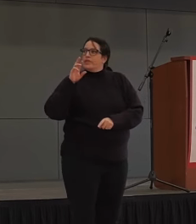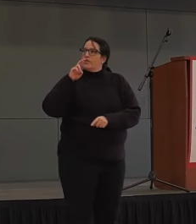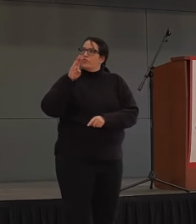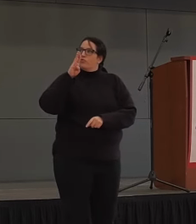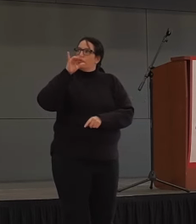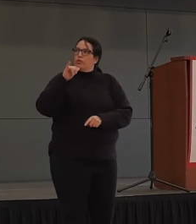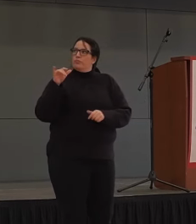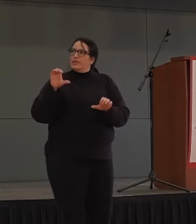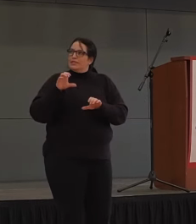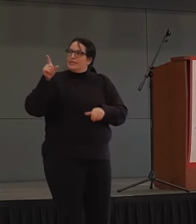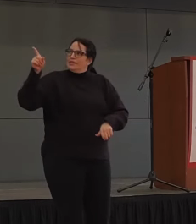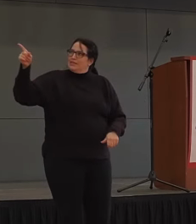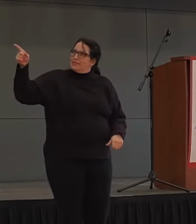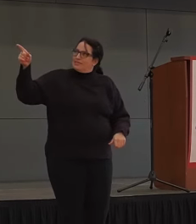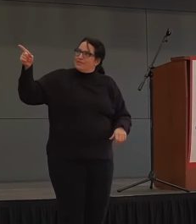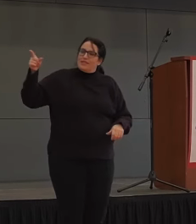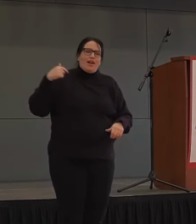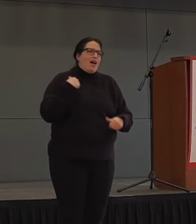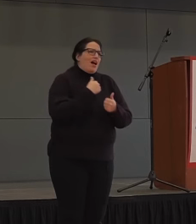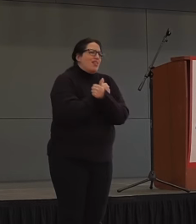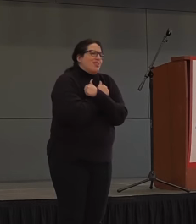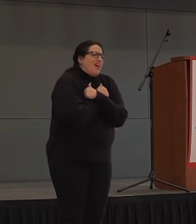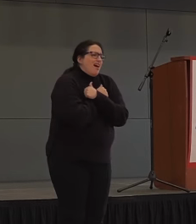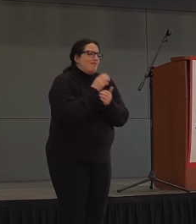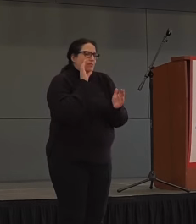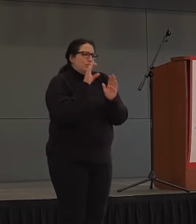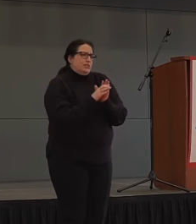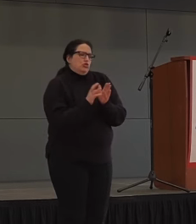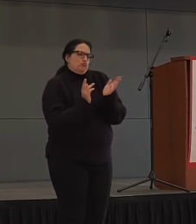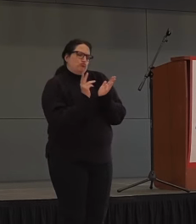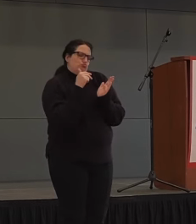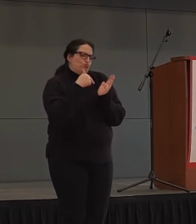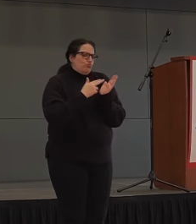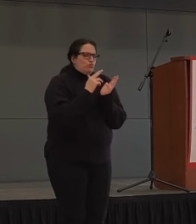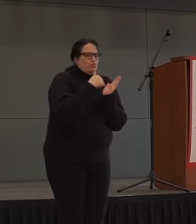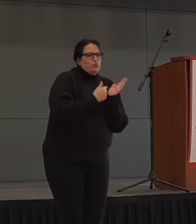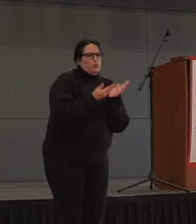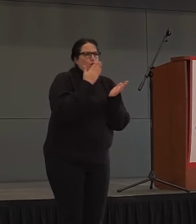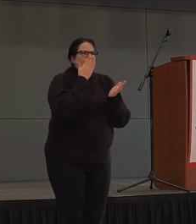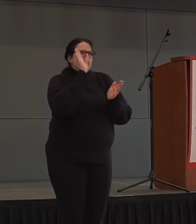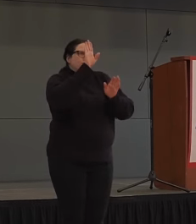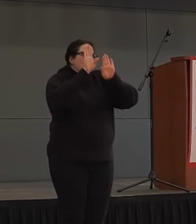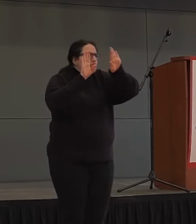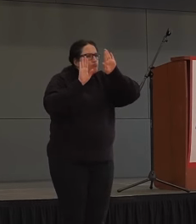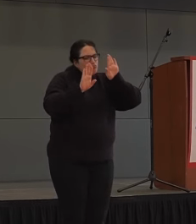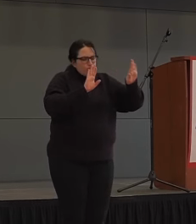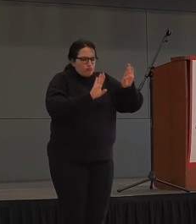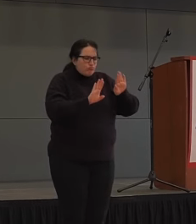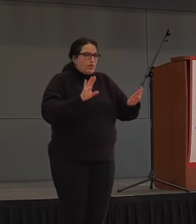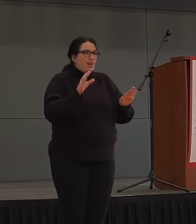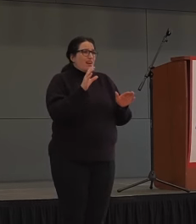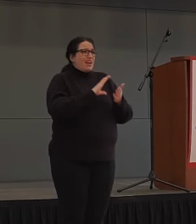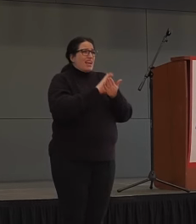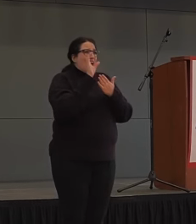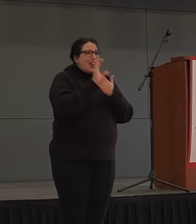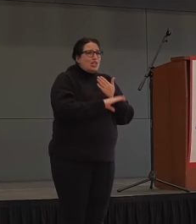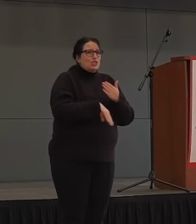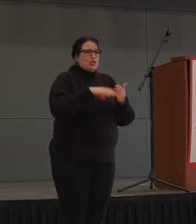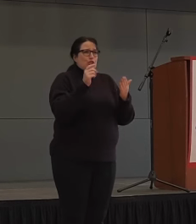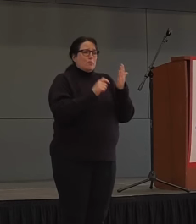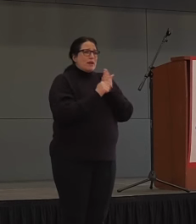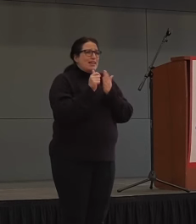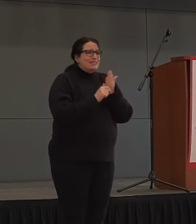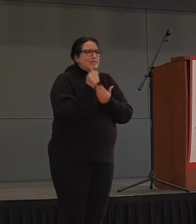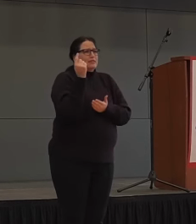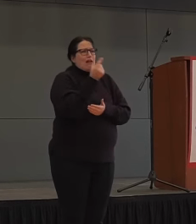I love collages myself because magazines, calendars are always available to pull pieces